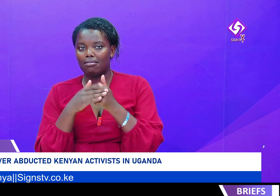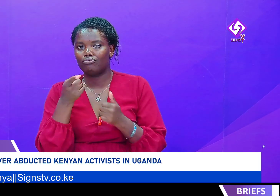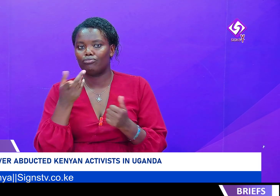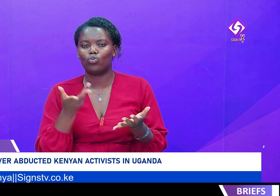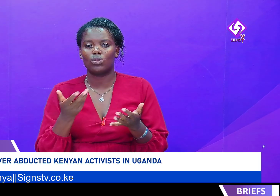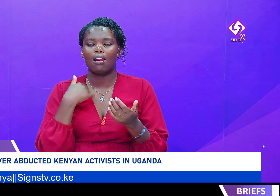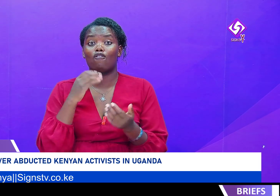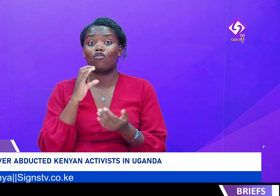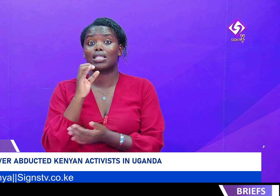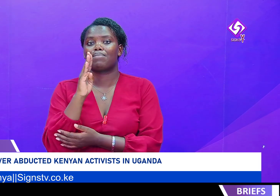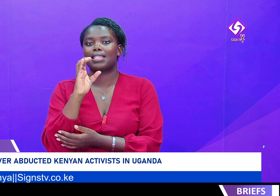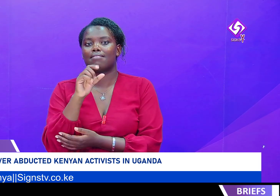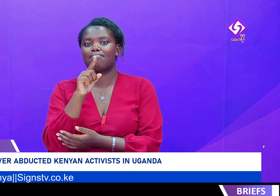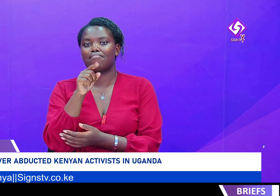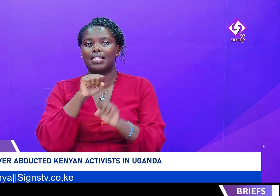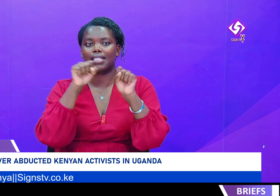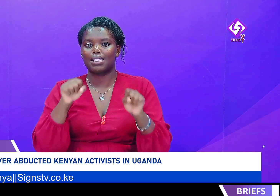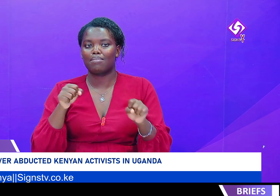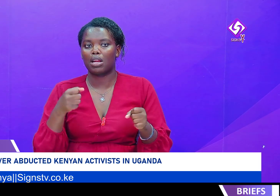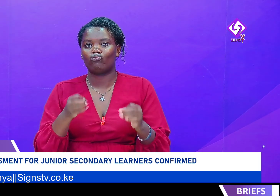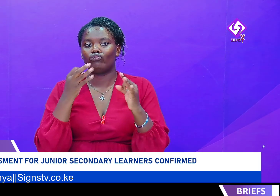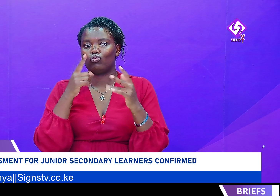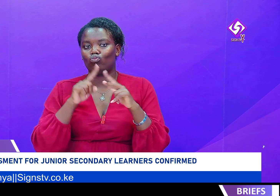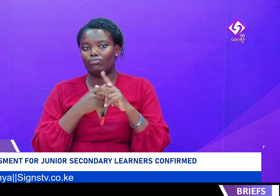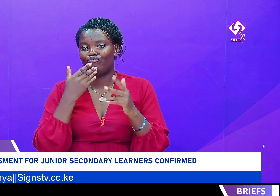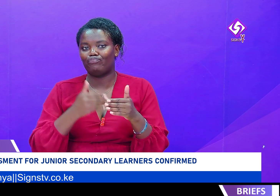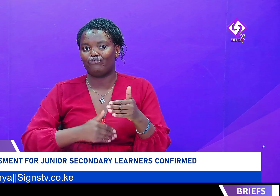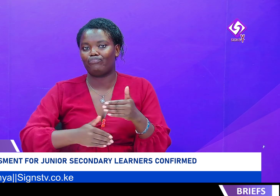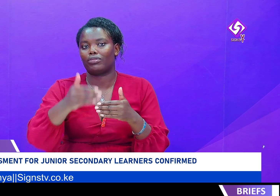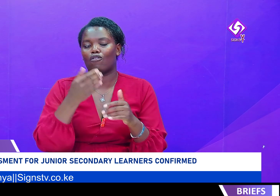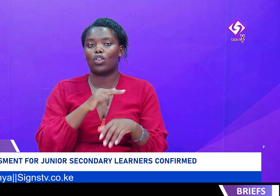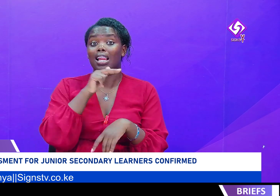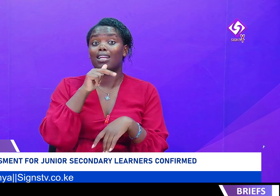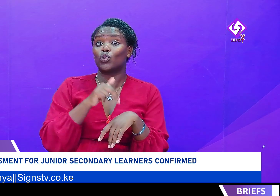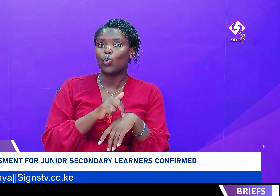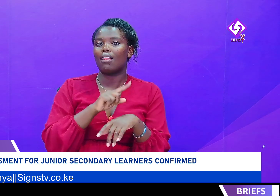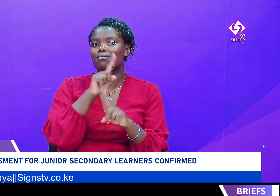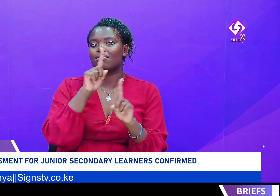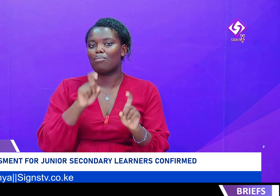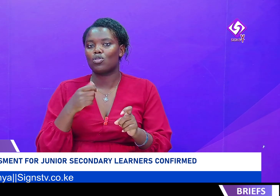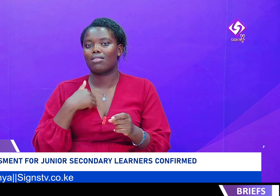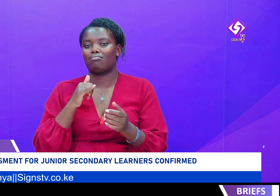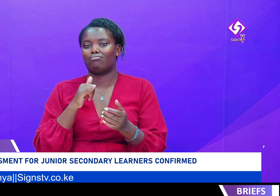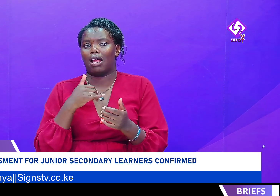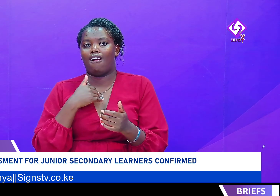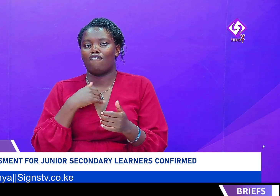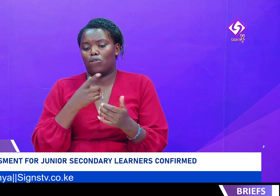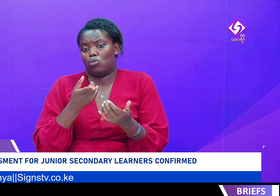item, the grade 9 learners in the competency-based curriculum CBC system are officially set